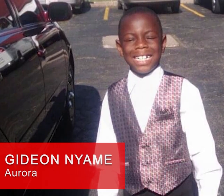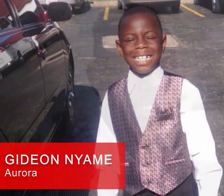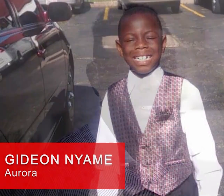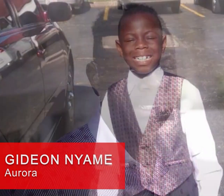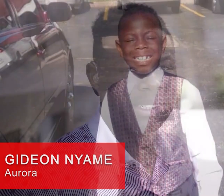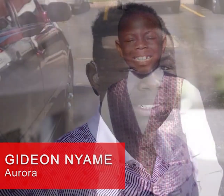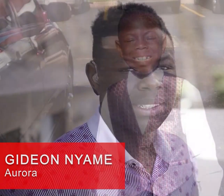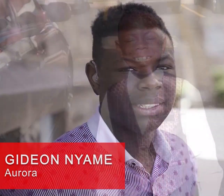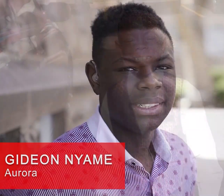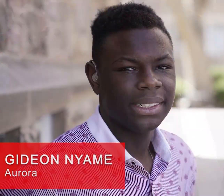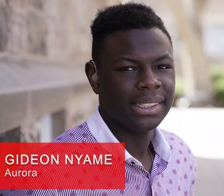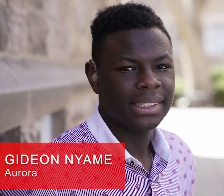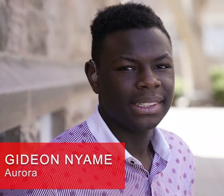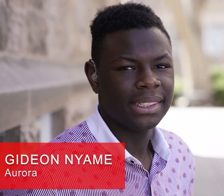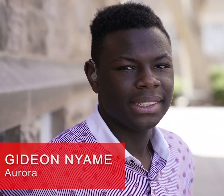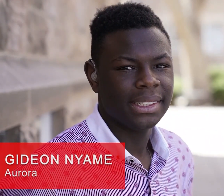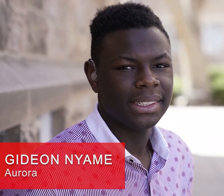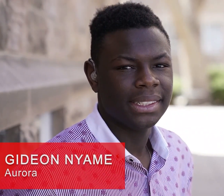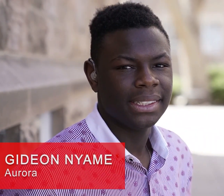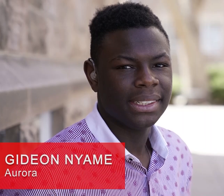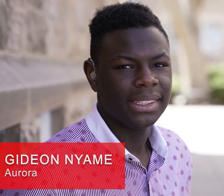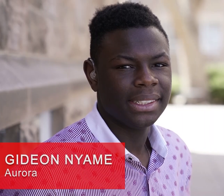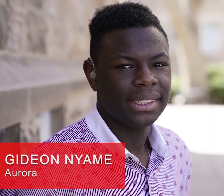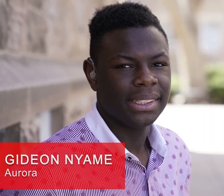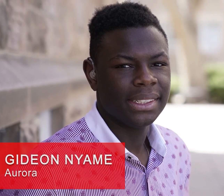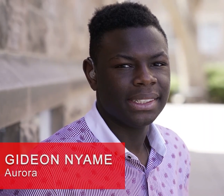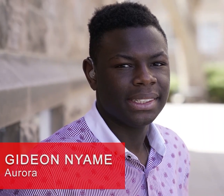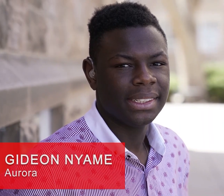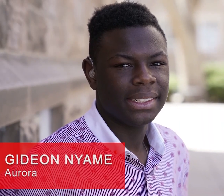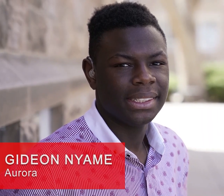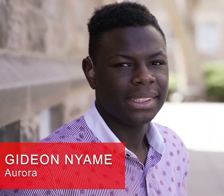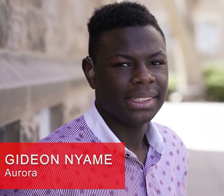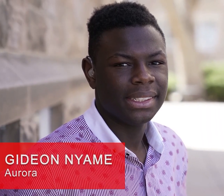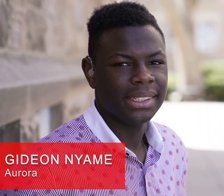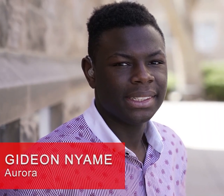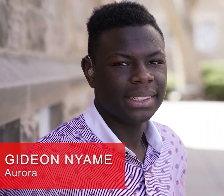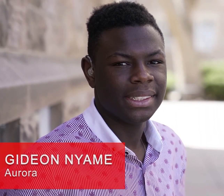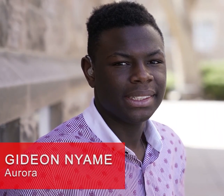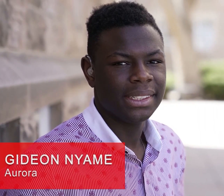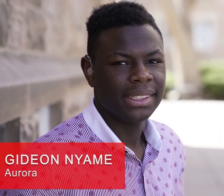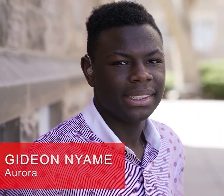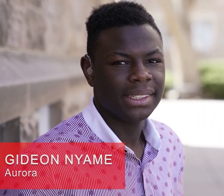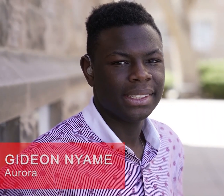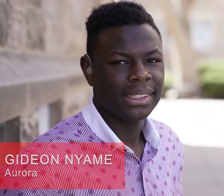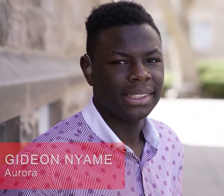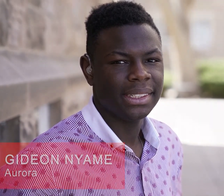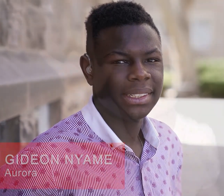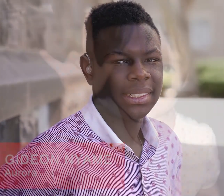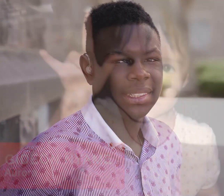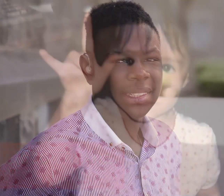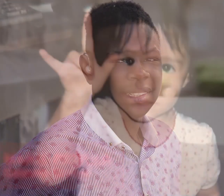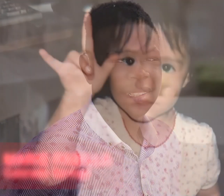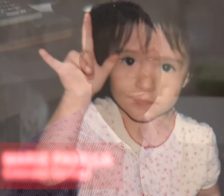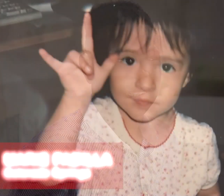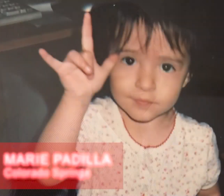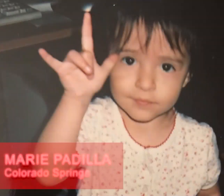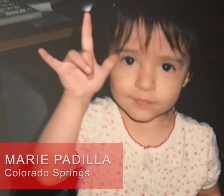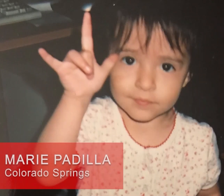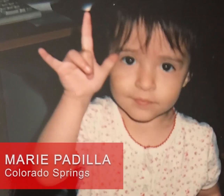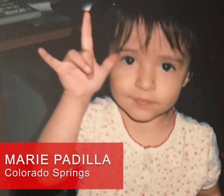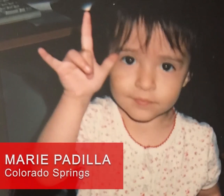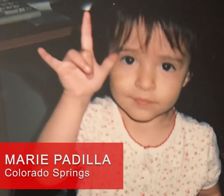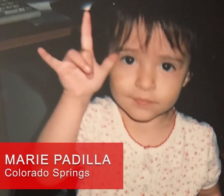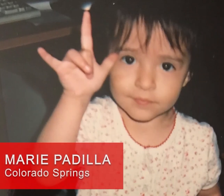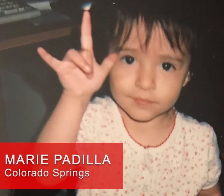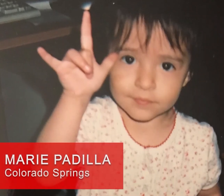wearing a collared white shirt with a vest standing next to a car. Fades into a current picture of Gideon looking at the camera wearing a purple patterned button-up